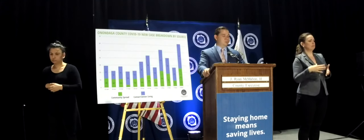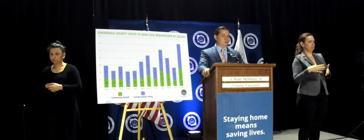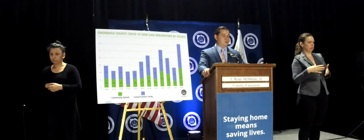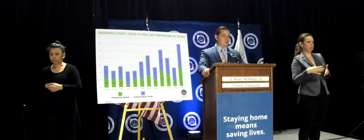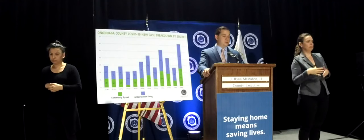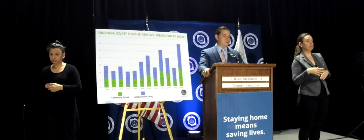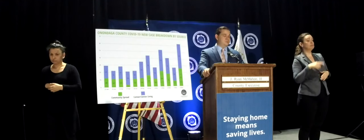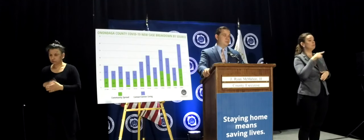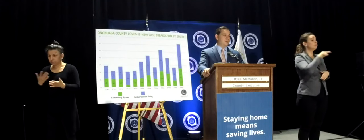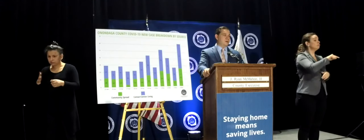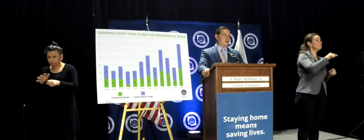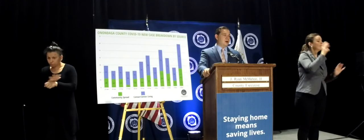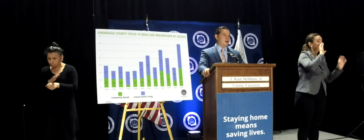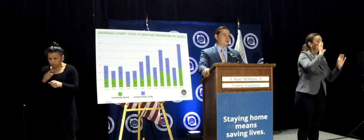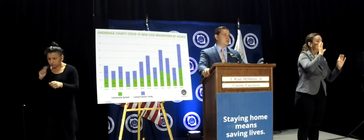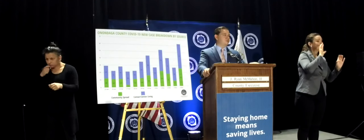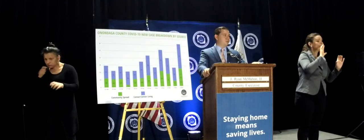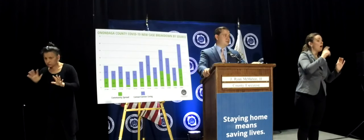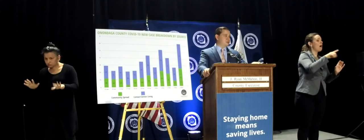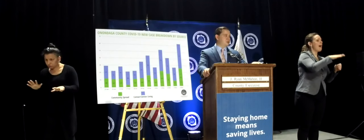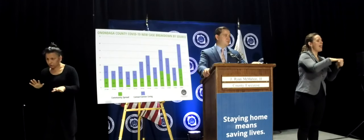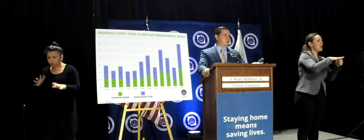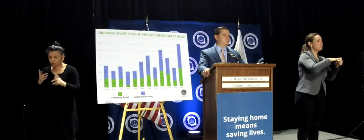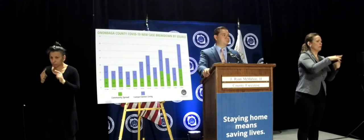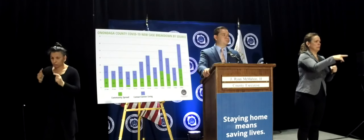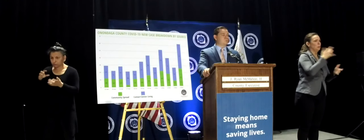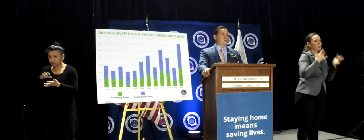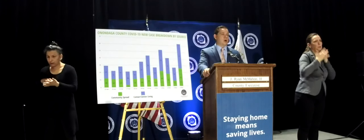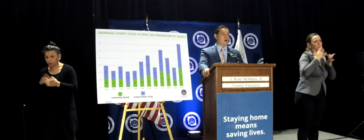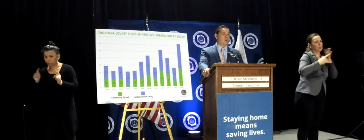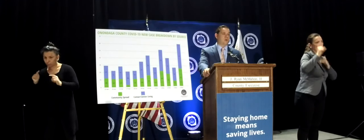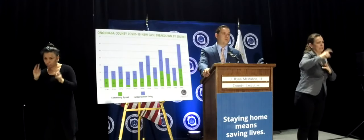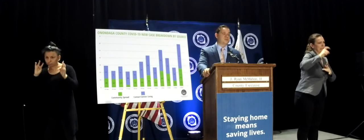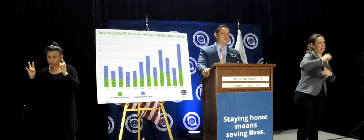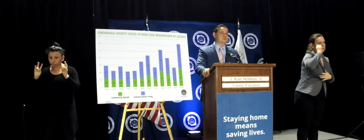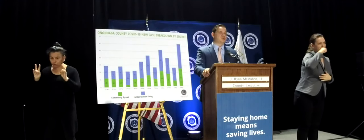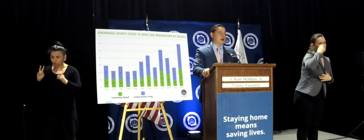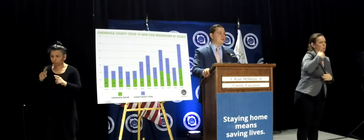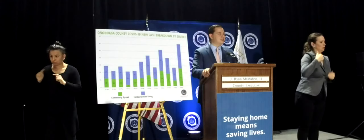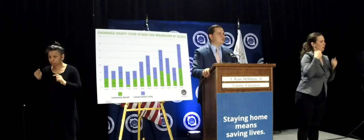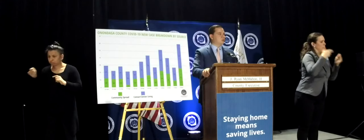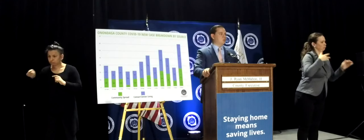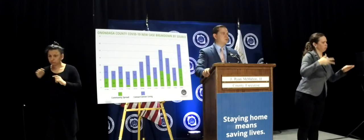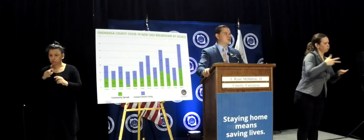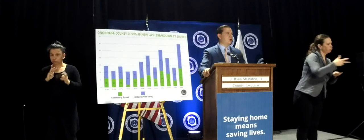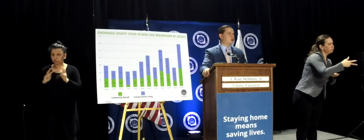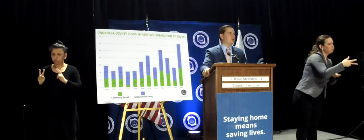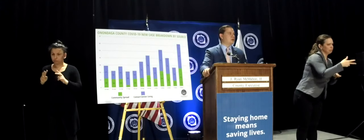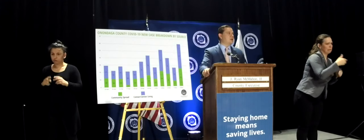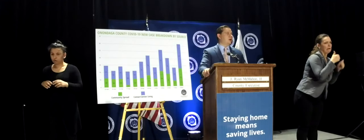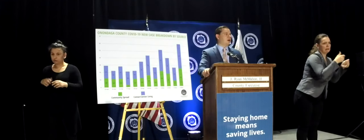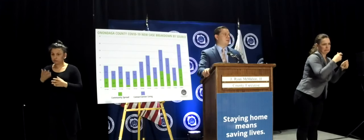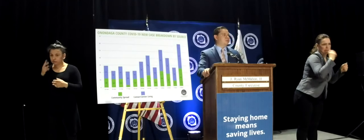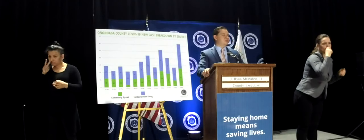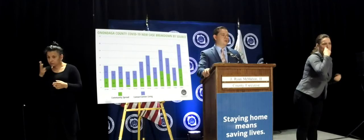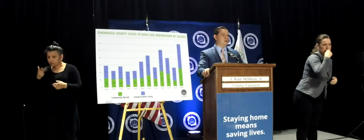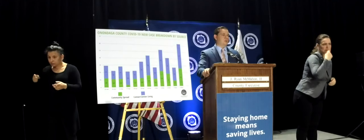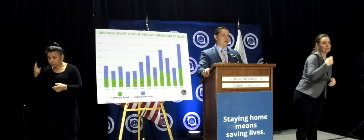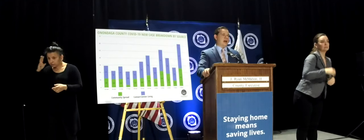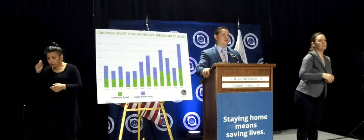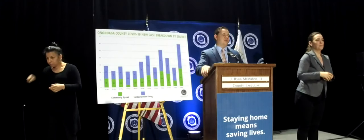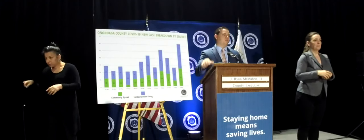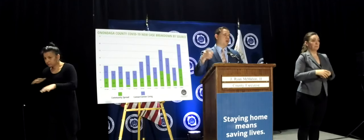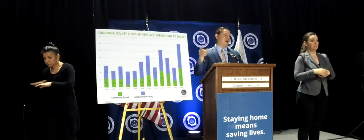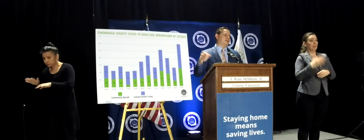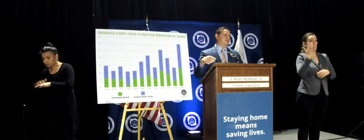those communities to see if we're missing something, or if we see some trends, that's where we'll start. But certainly